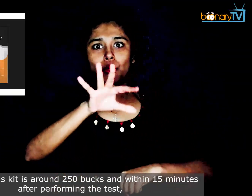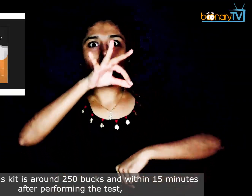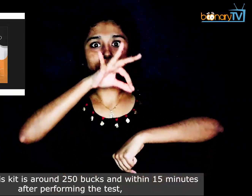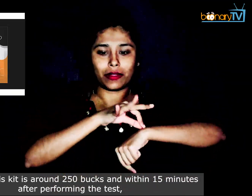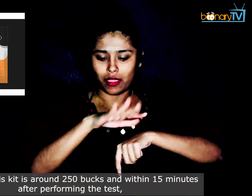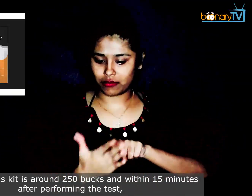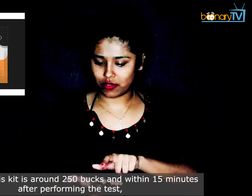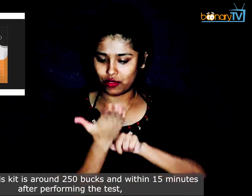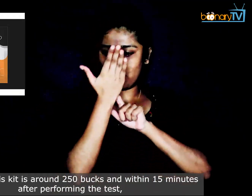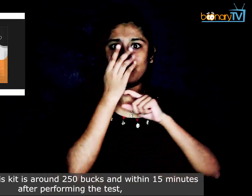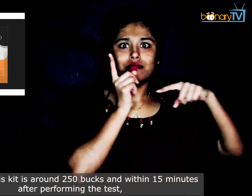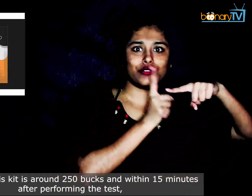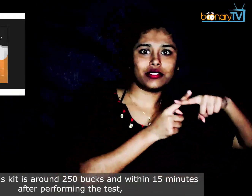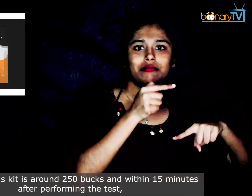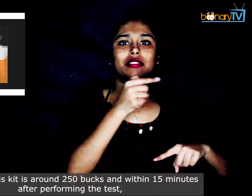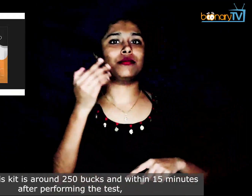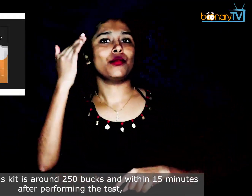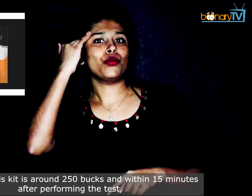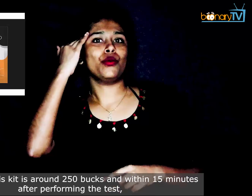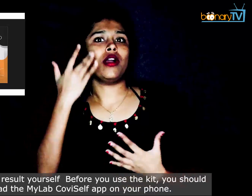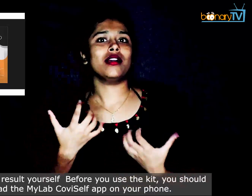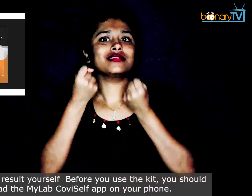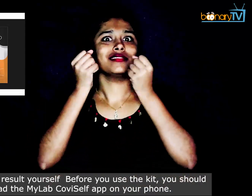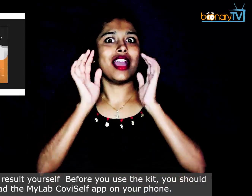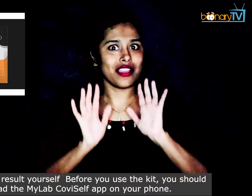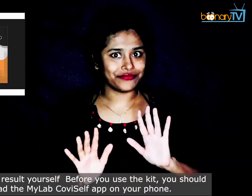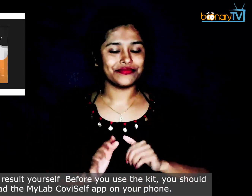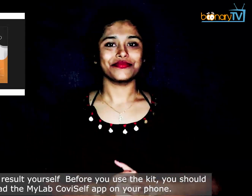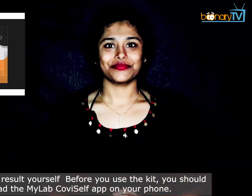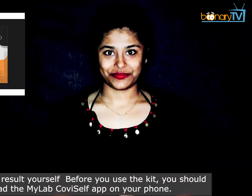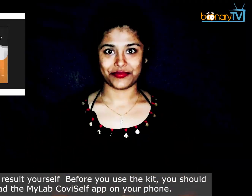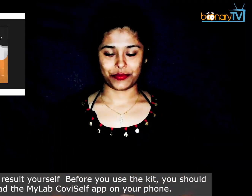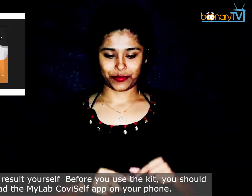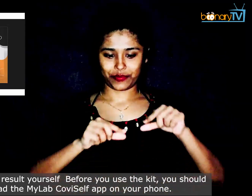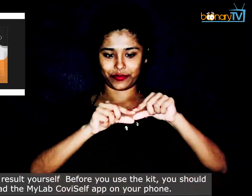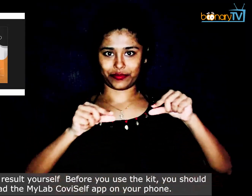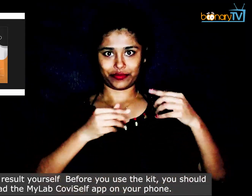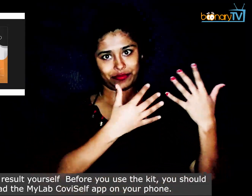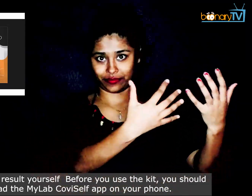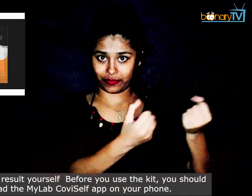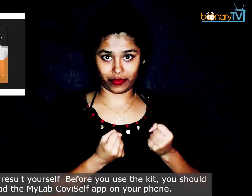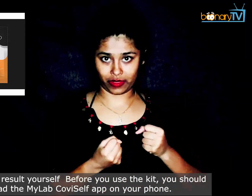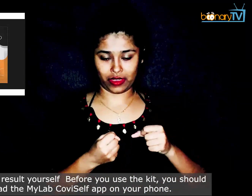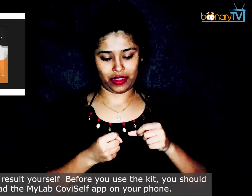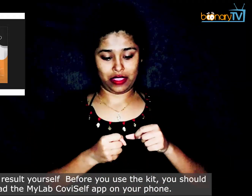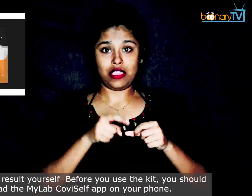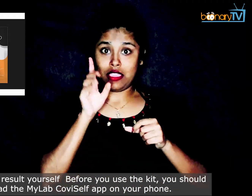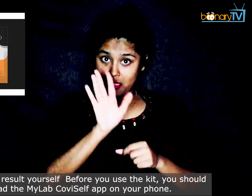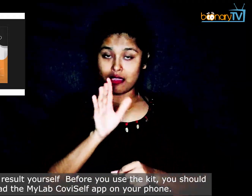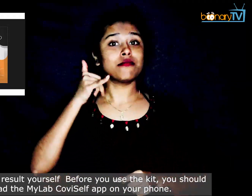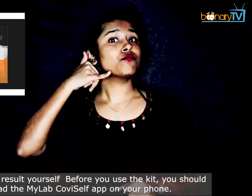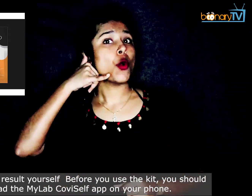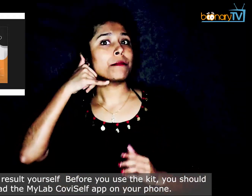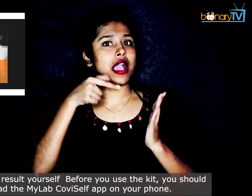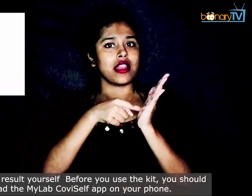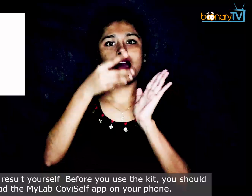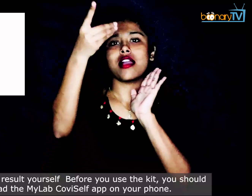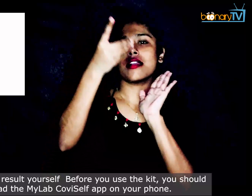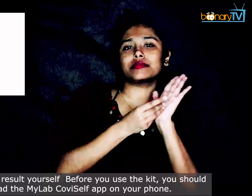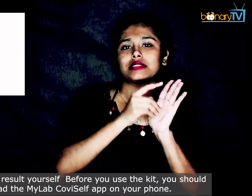minutes after performing the test, you can get the result yourself. Before you use the kit, you should